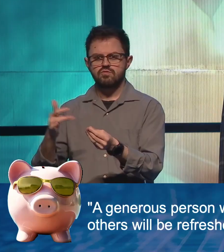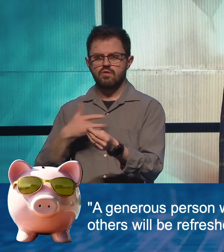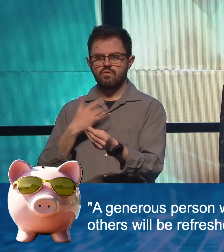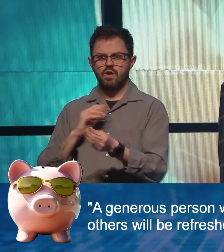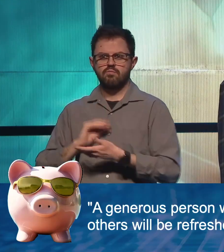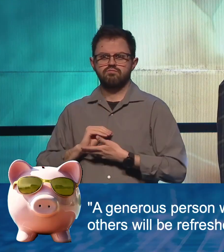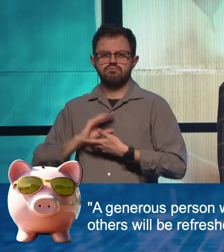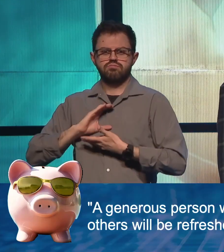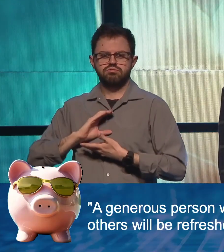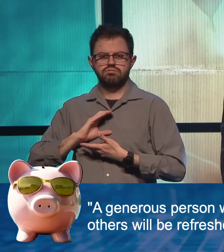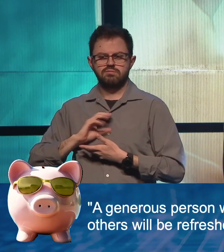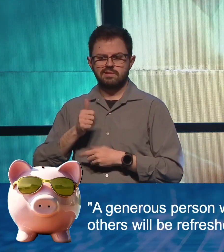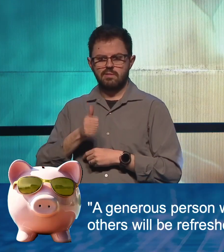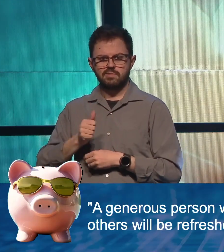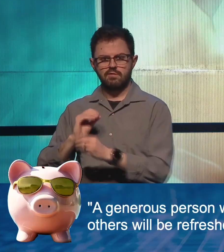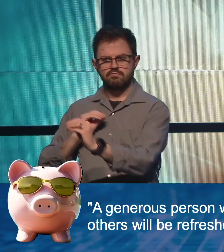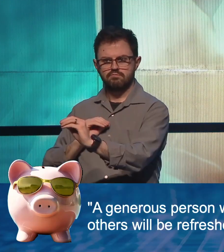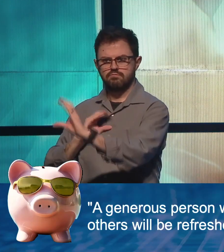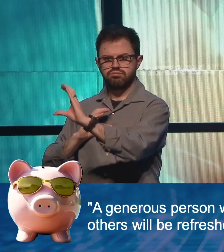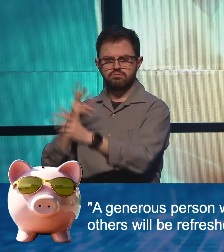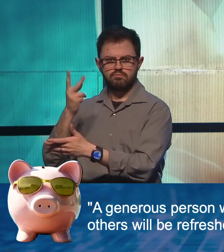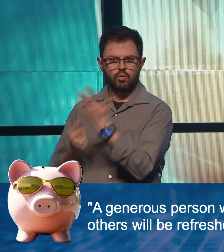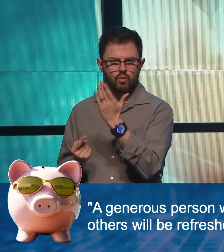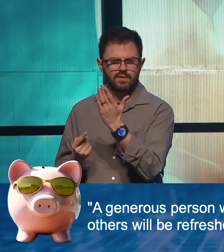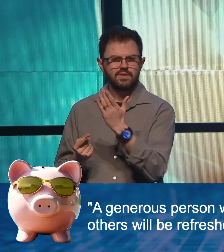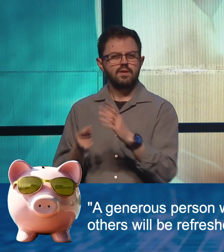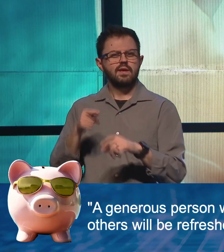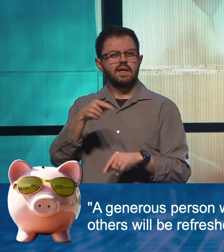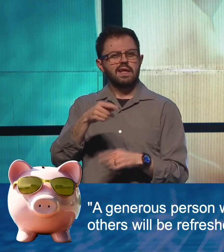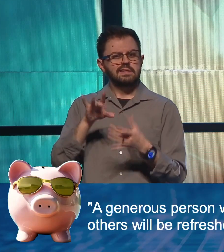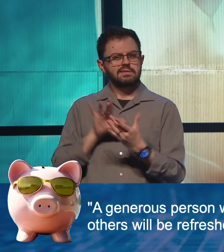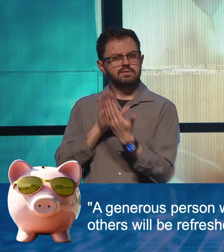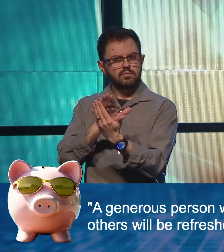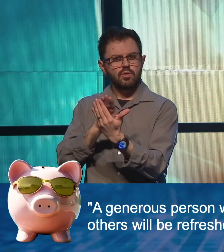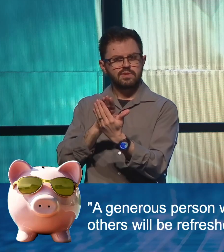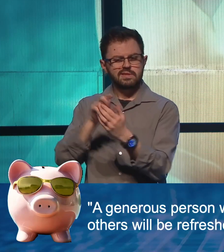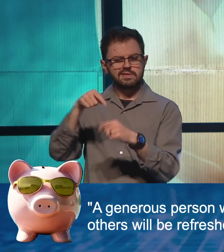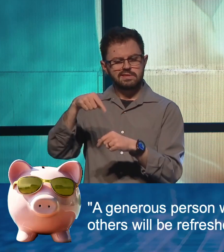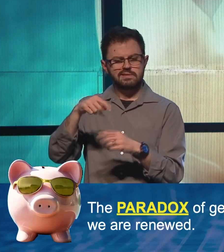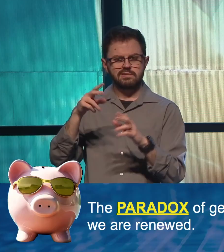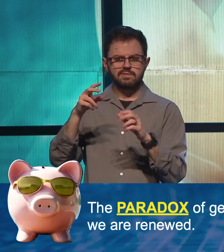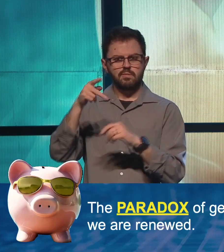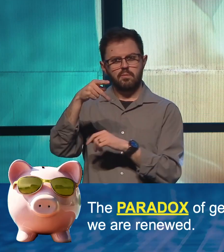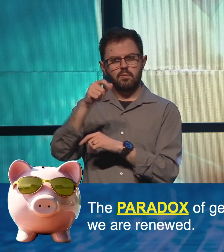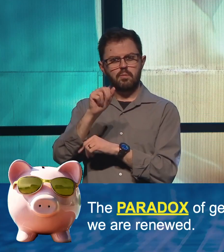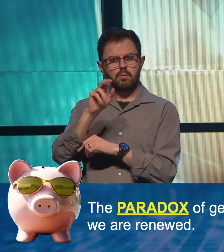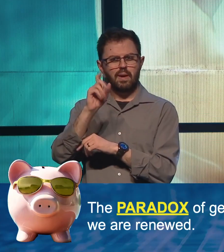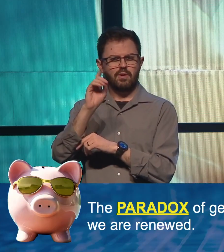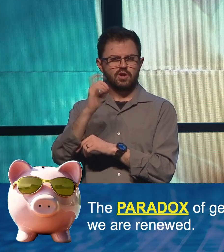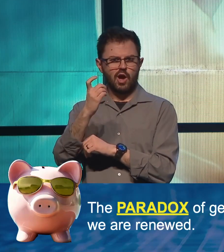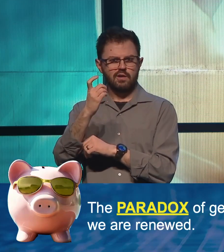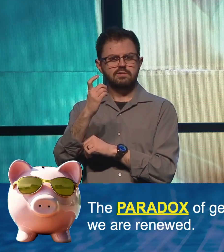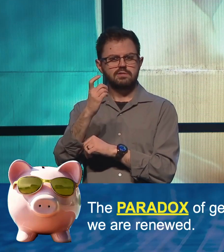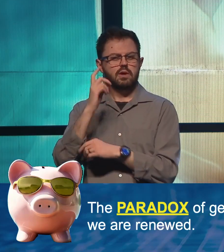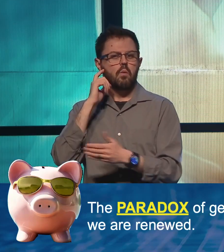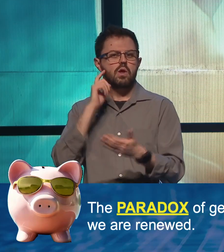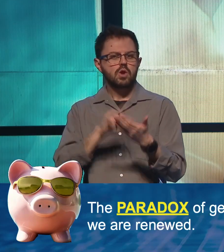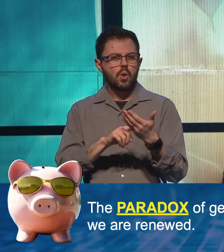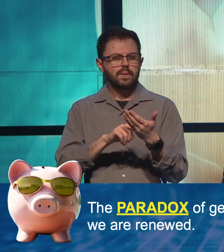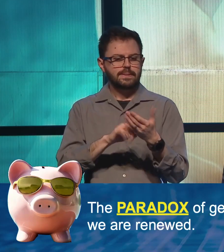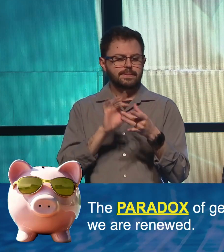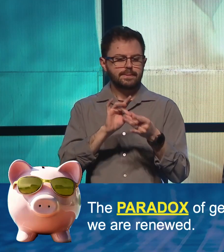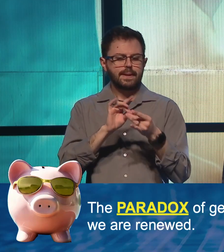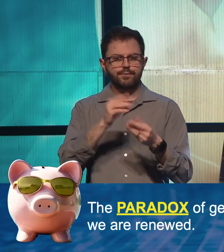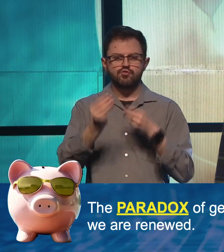love this proverb because it's talking about a paradox that's found within generosity. And this paradox within generosity is that when we